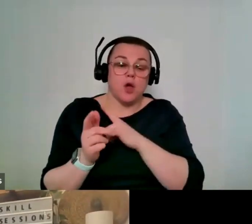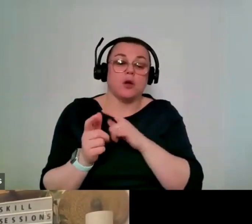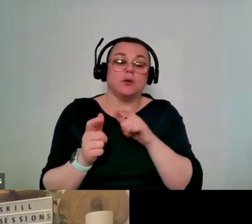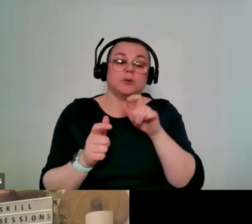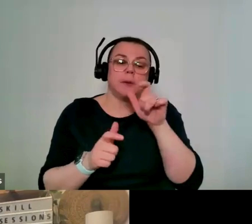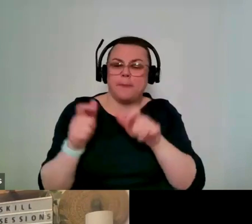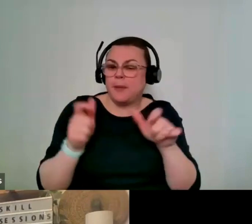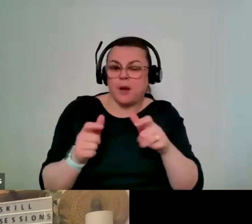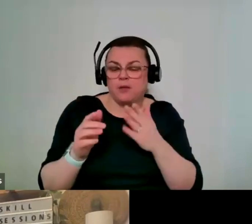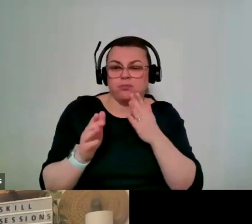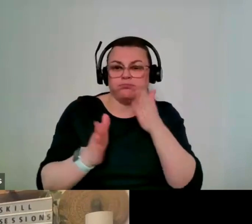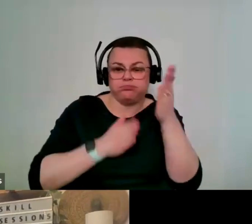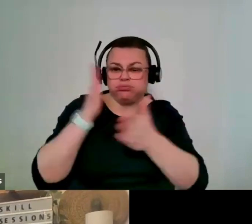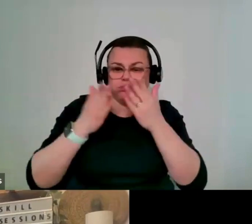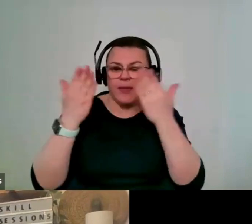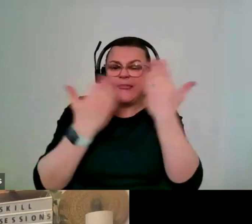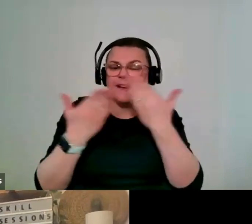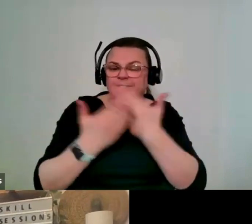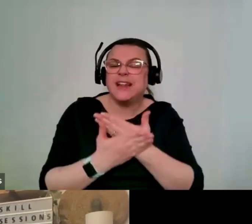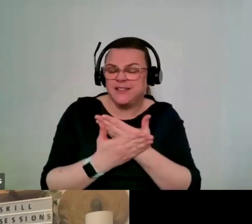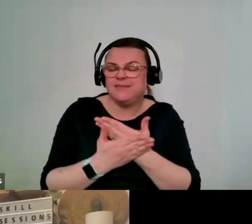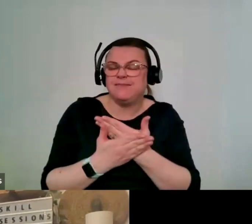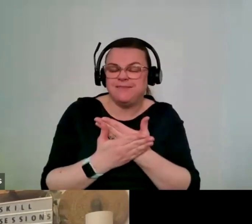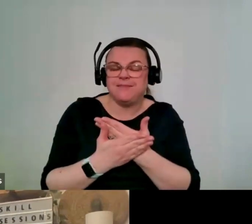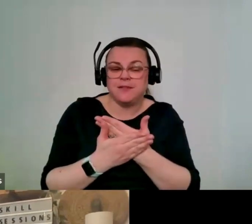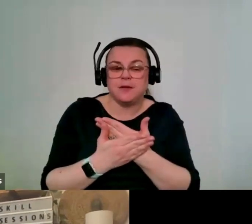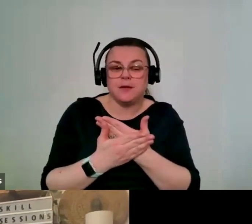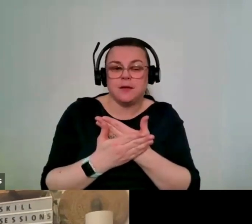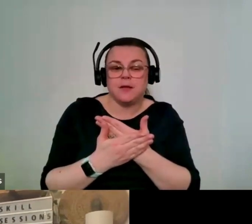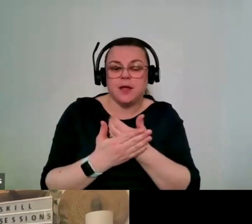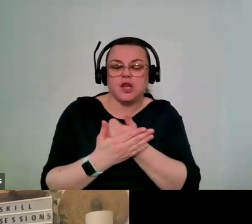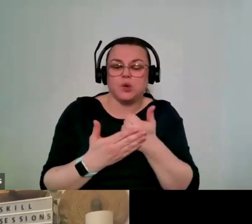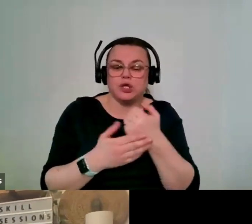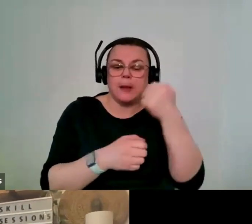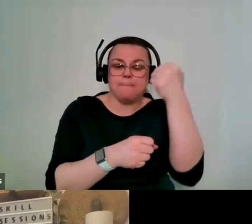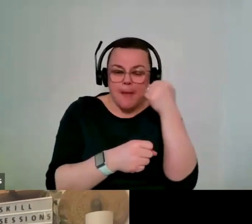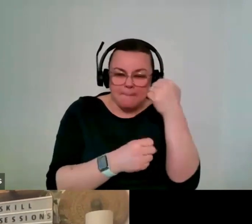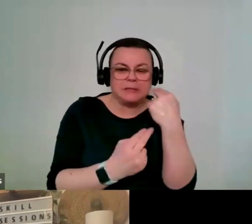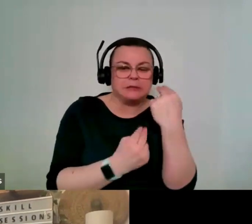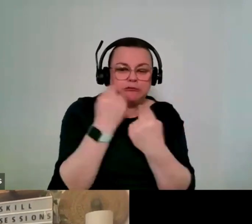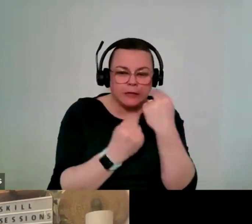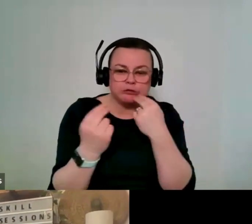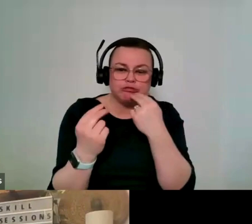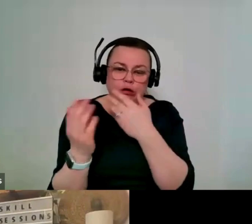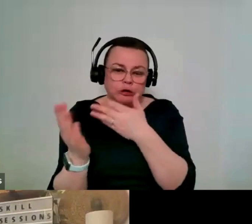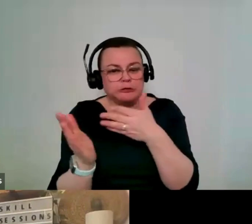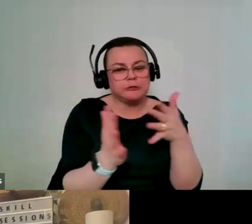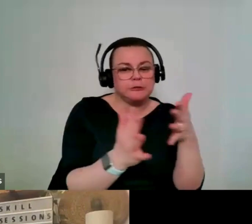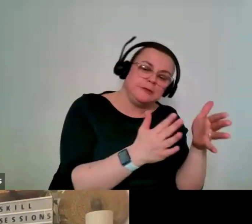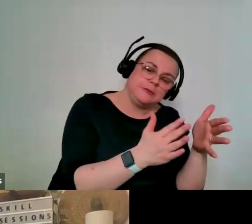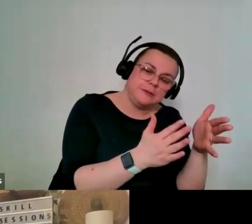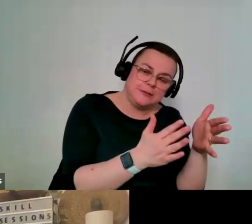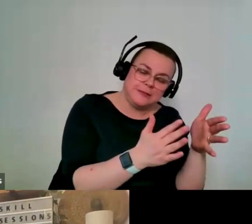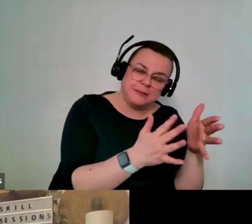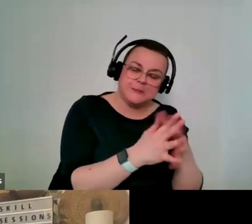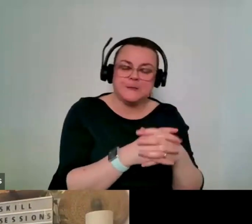go out in the evening and maybe sort of gravitate towards pubs and restaurants. But I think it